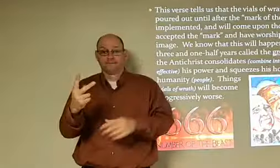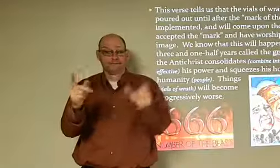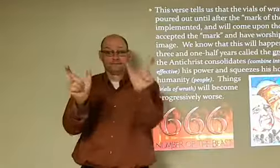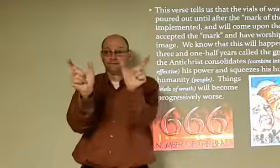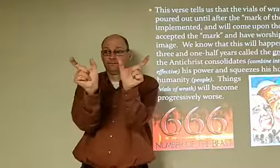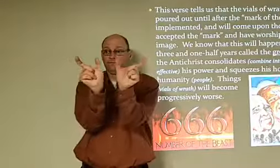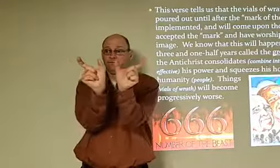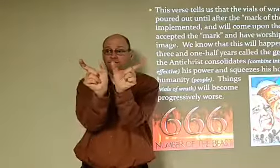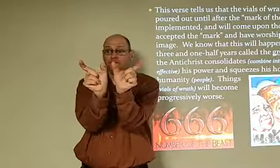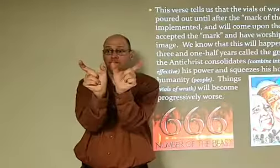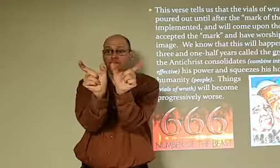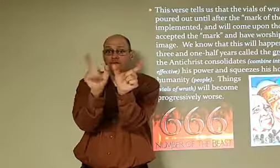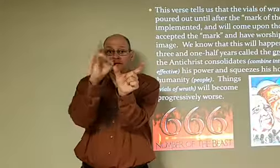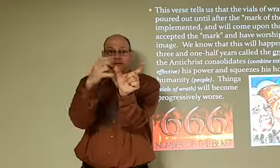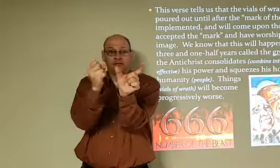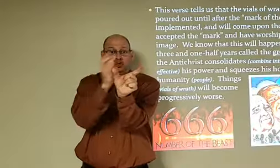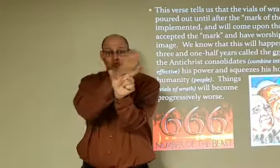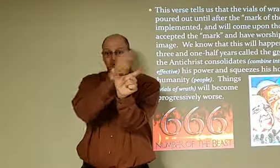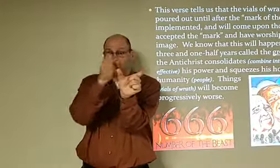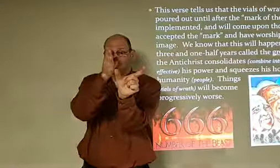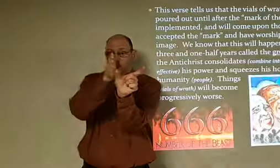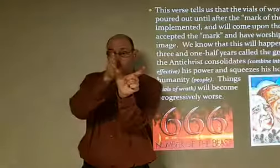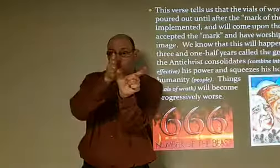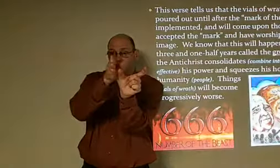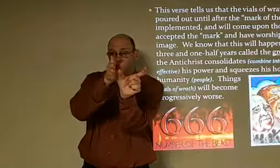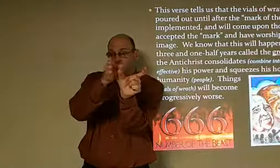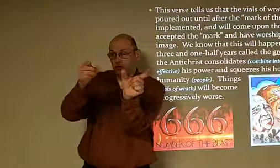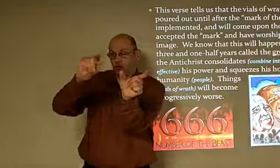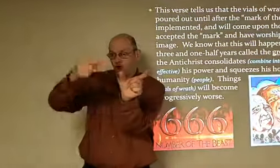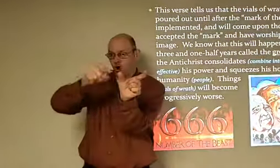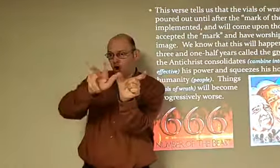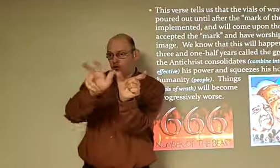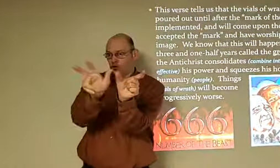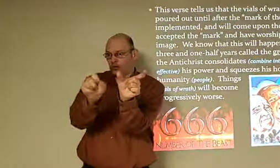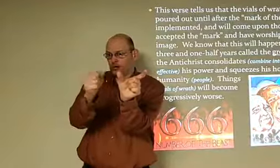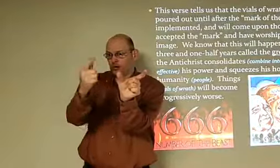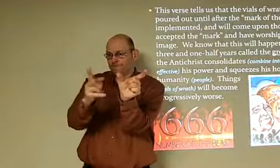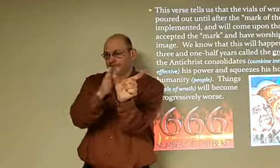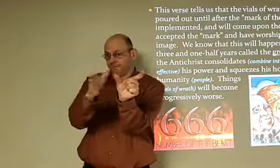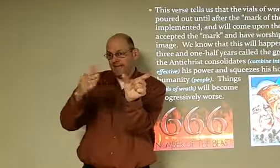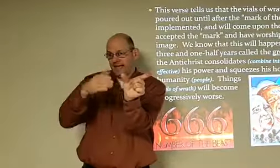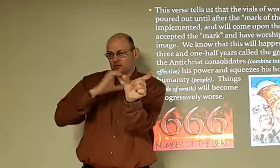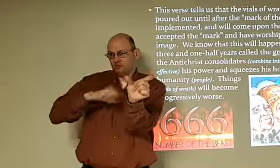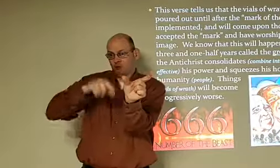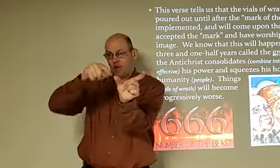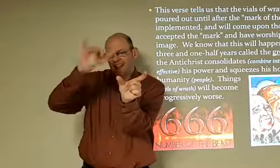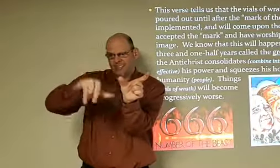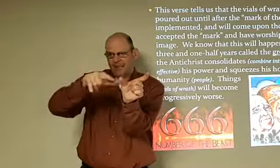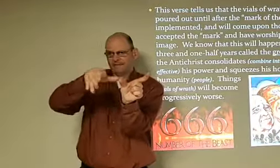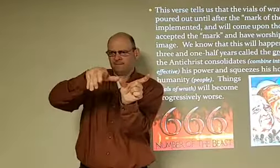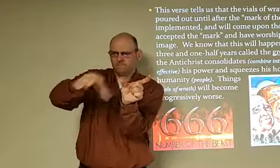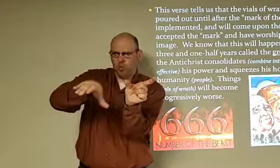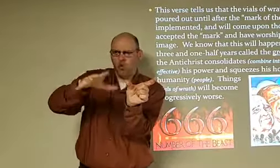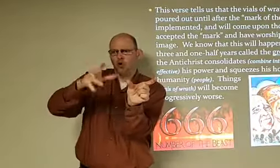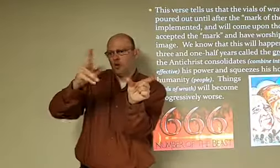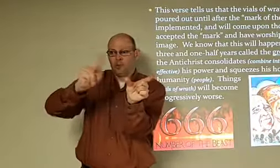So 3.5 years, you have 7 years total, Great Tribulation, 3.5, and then the middle,